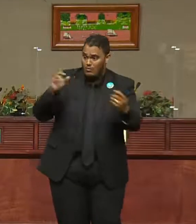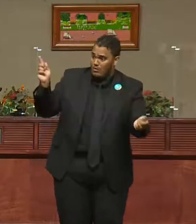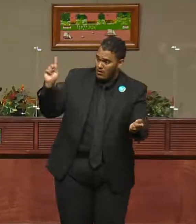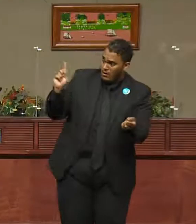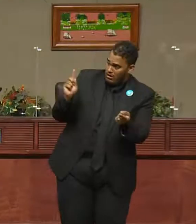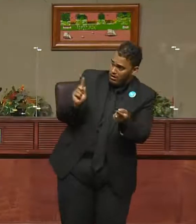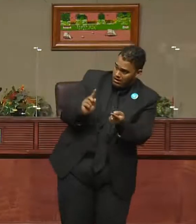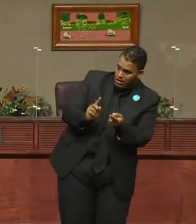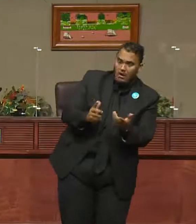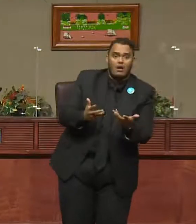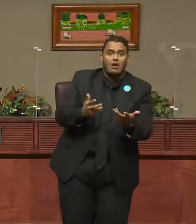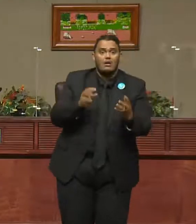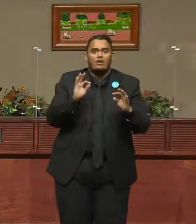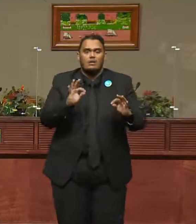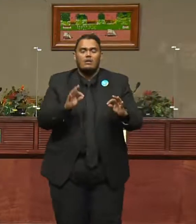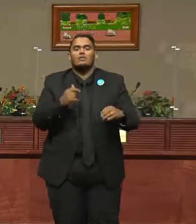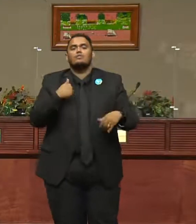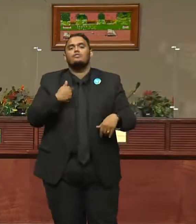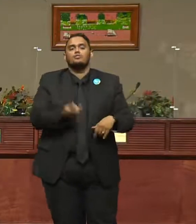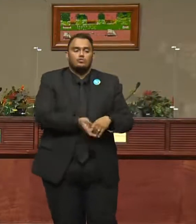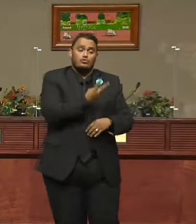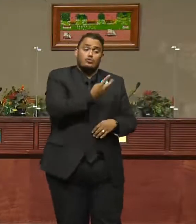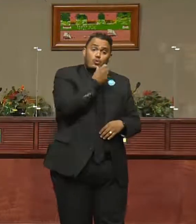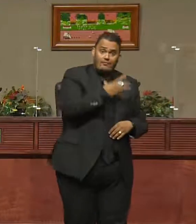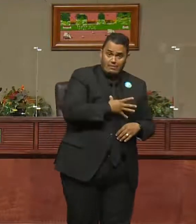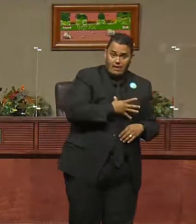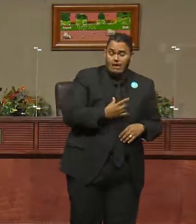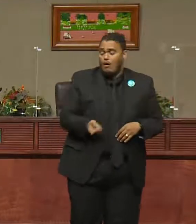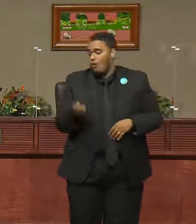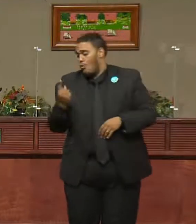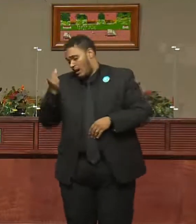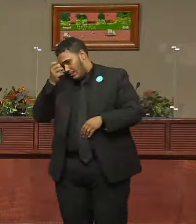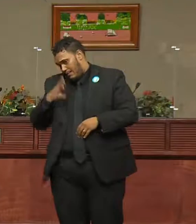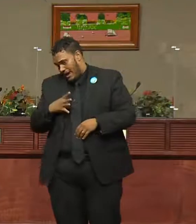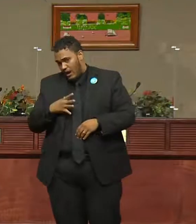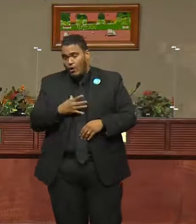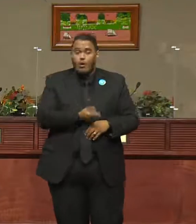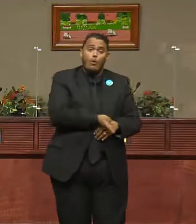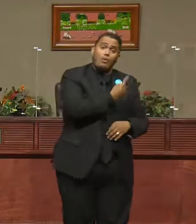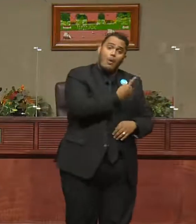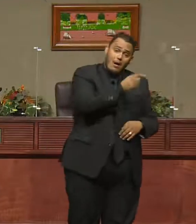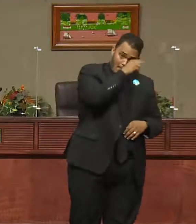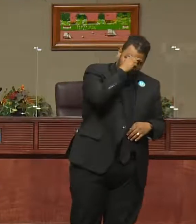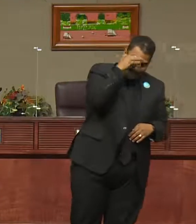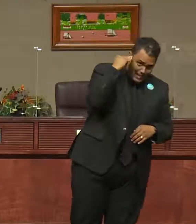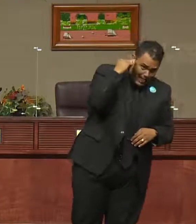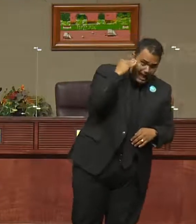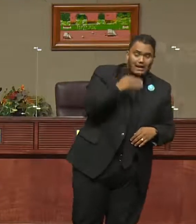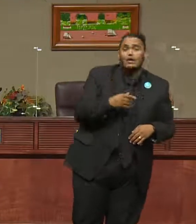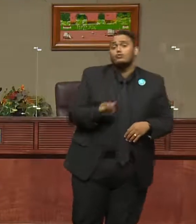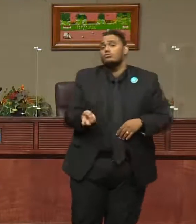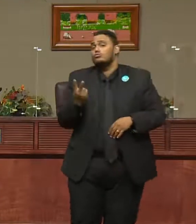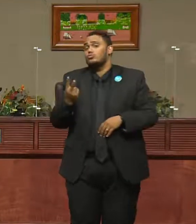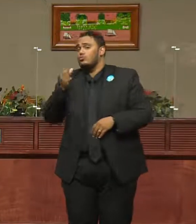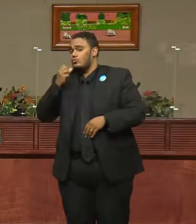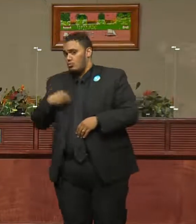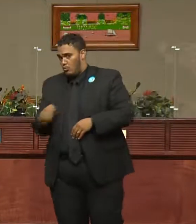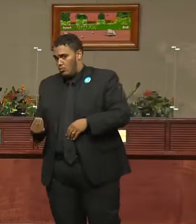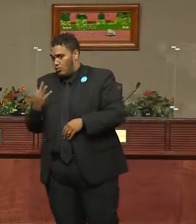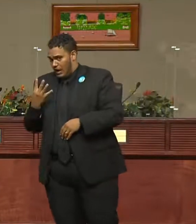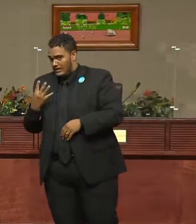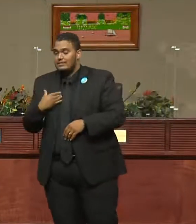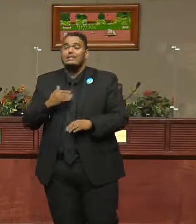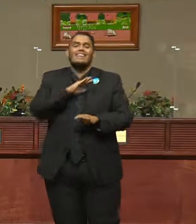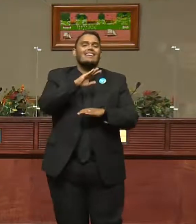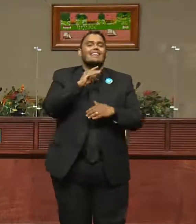effective. 2 female, 1 male, 1 black, 2 white, and all